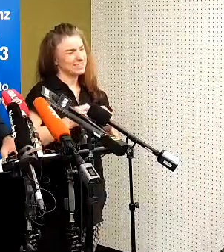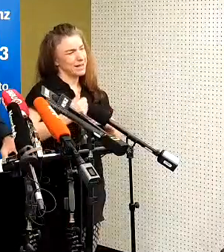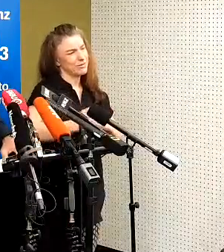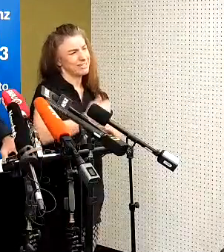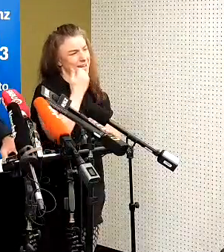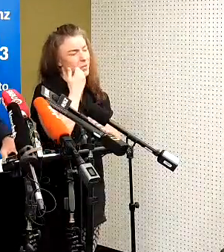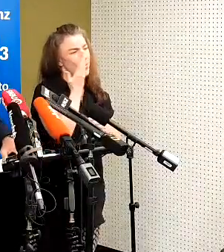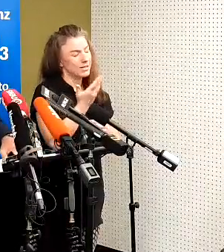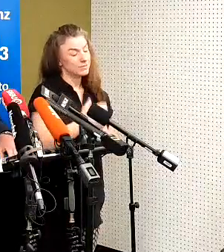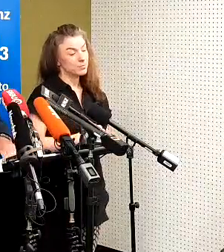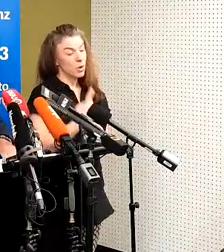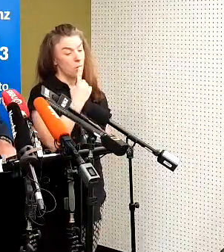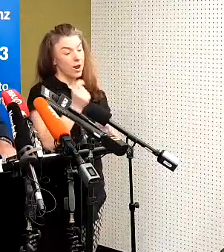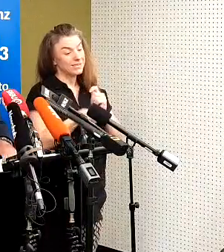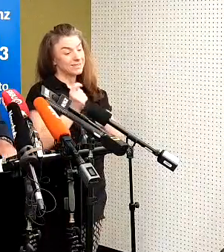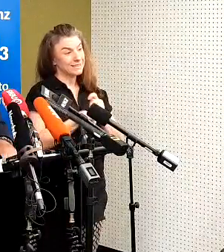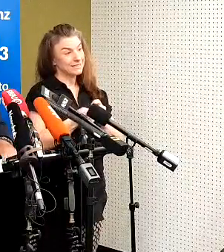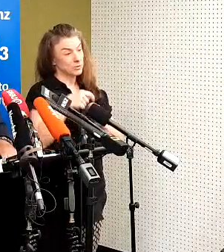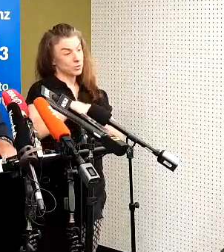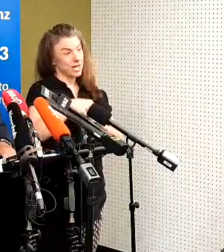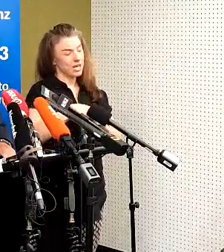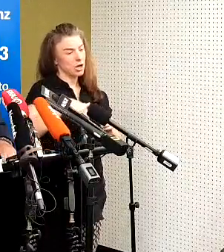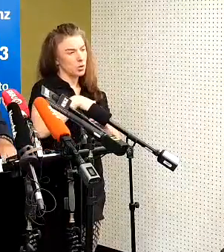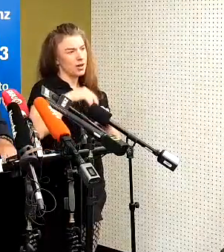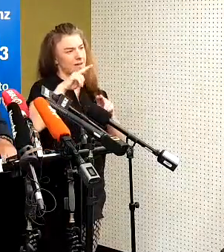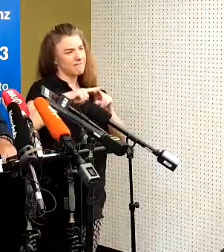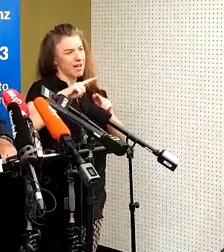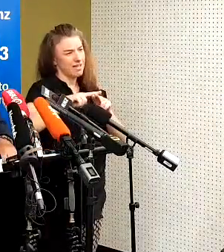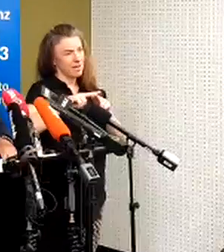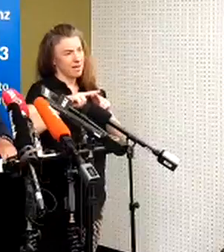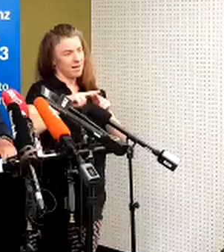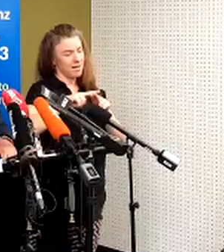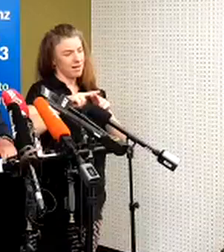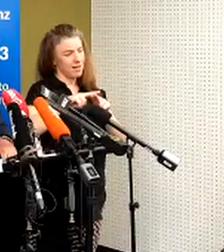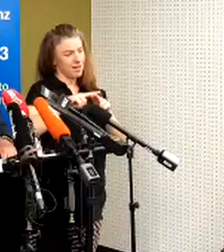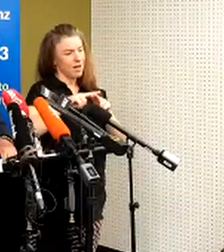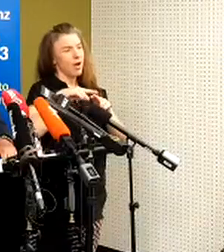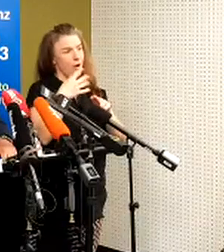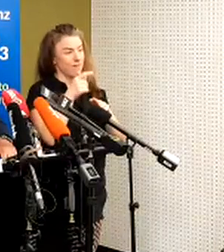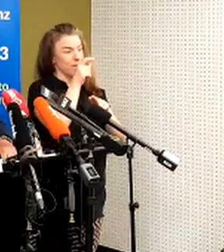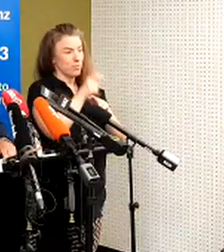One of the tests underway today includes the father of the case that I spoke about